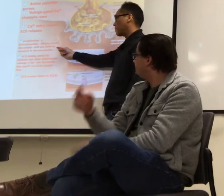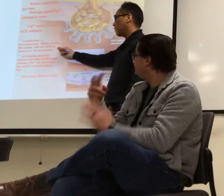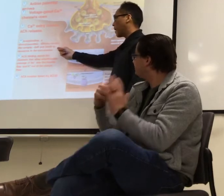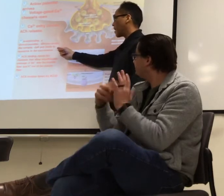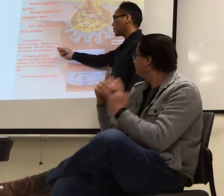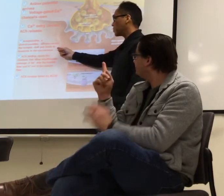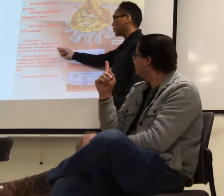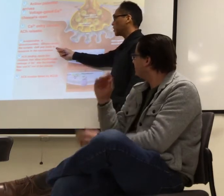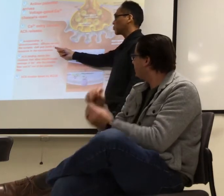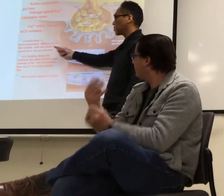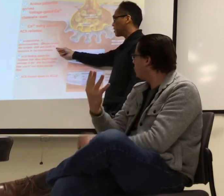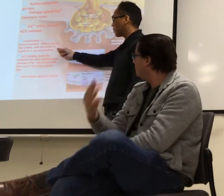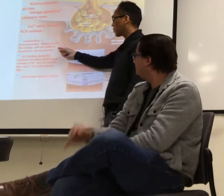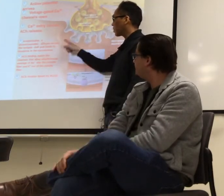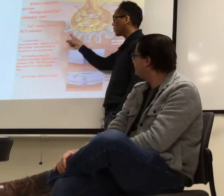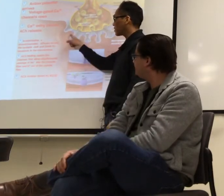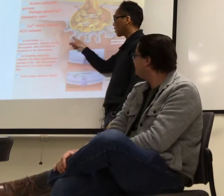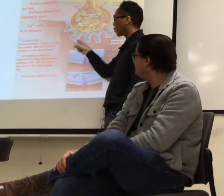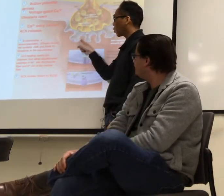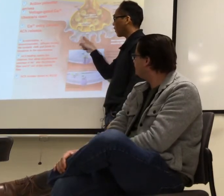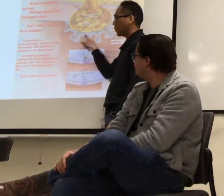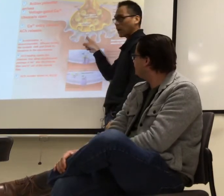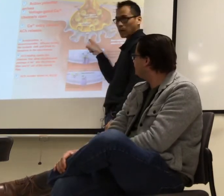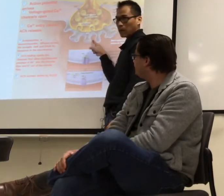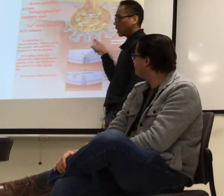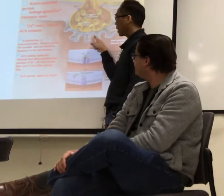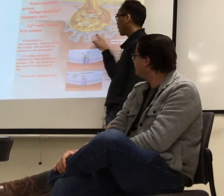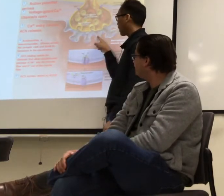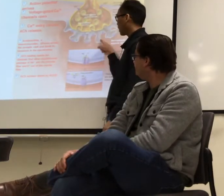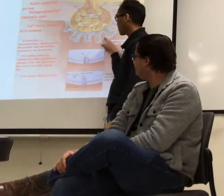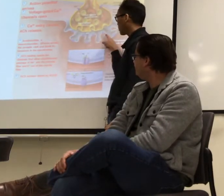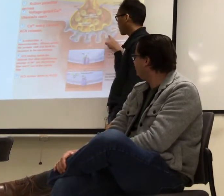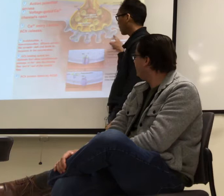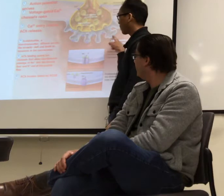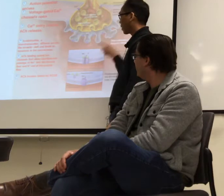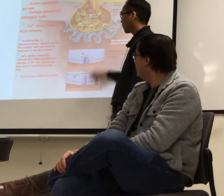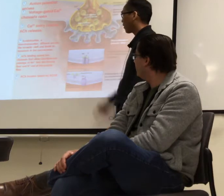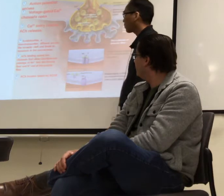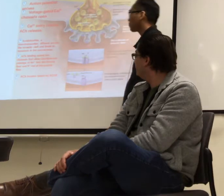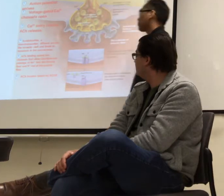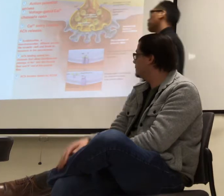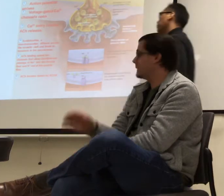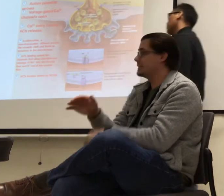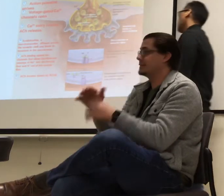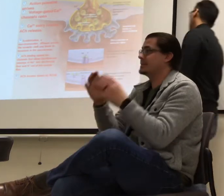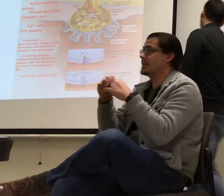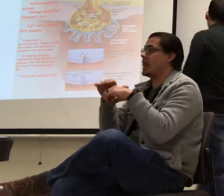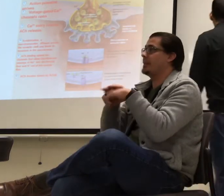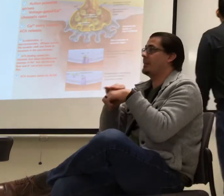synaptic cleft and binds to its receptor in the sarcolemma. Right, that's the cell membrane there.